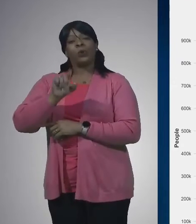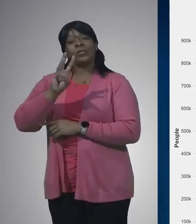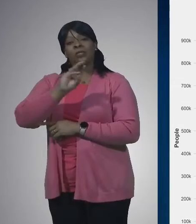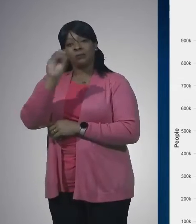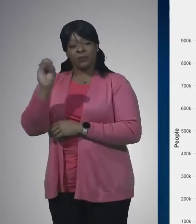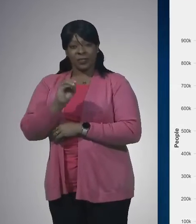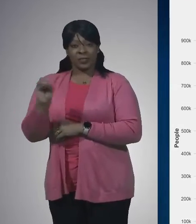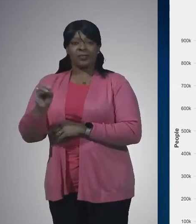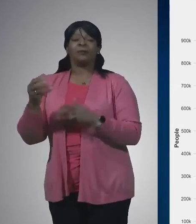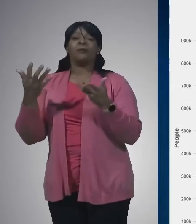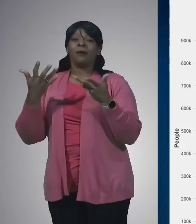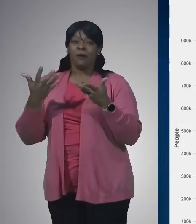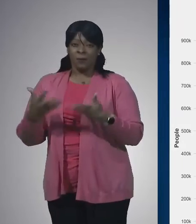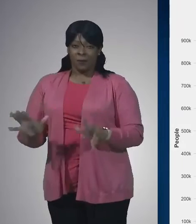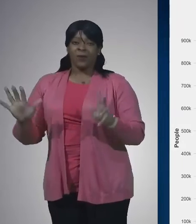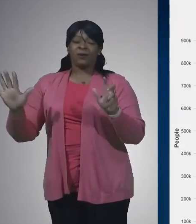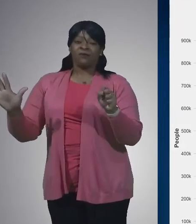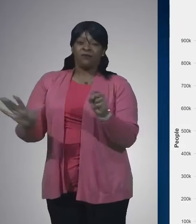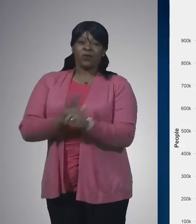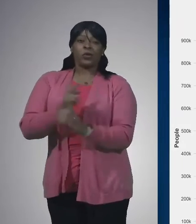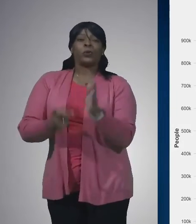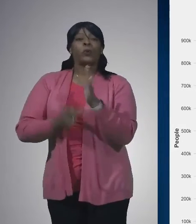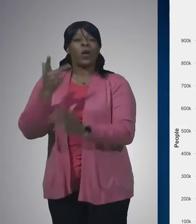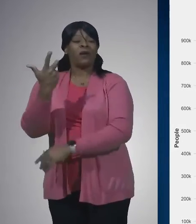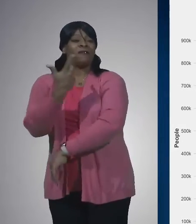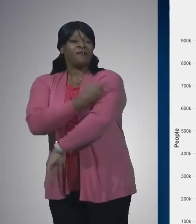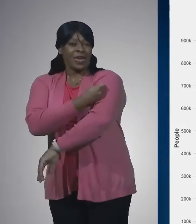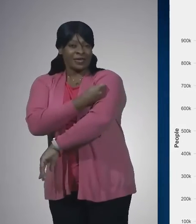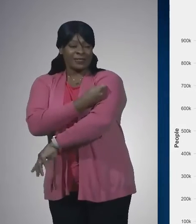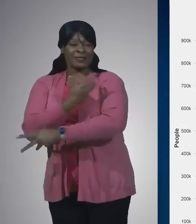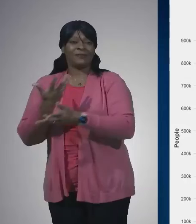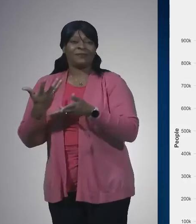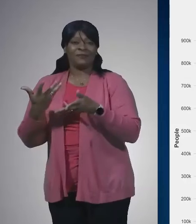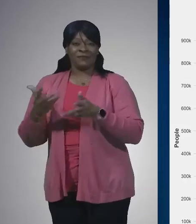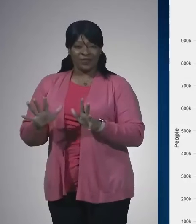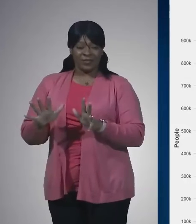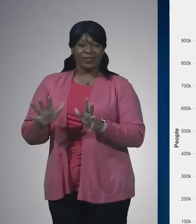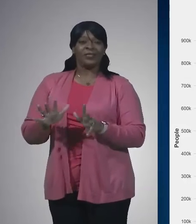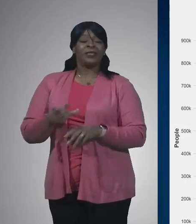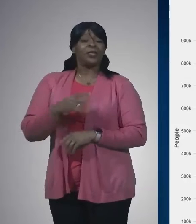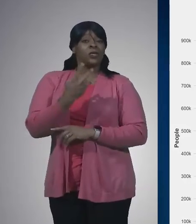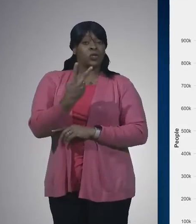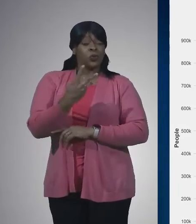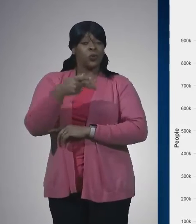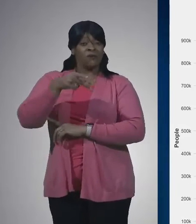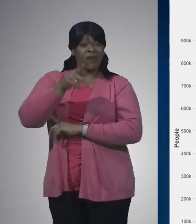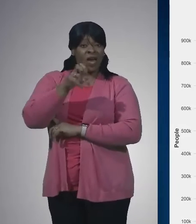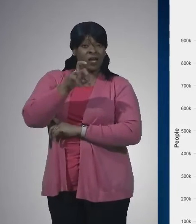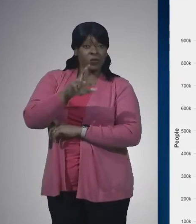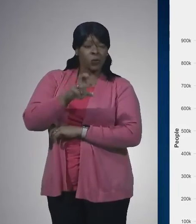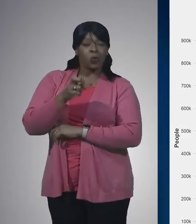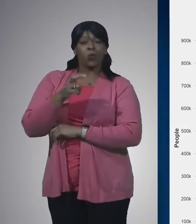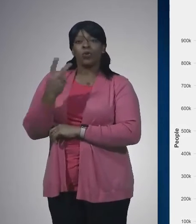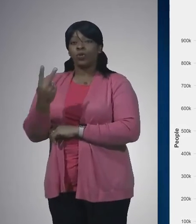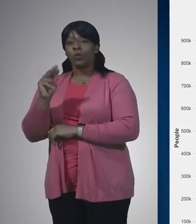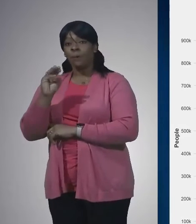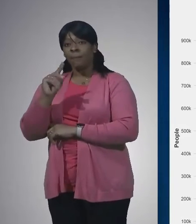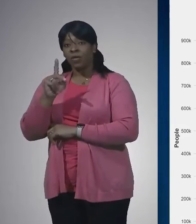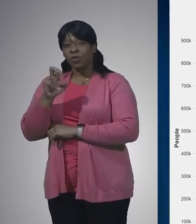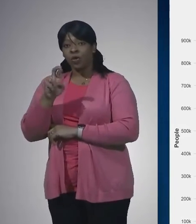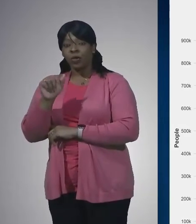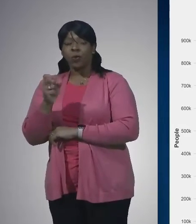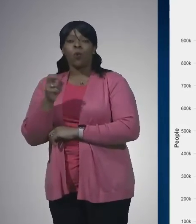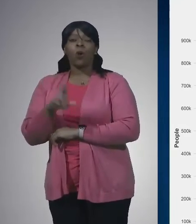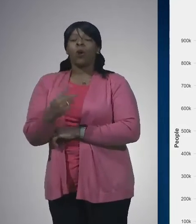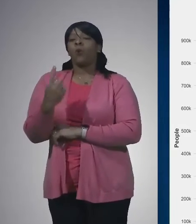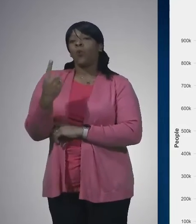44.6% have been fully vaccinated, meaning that they have received either 2 Pfizer vaccines, 2 Moderna vaccines,